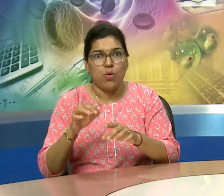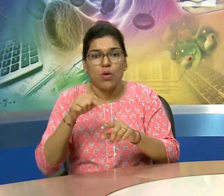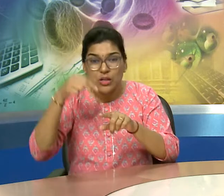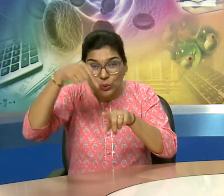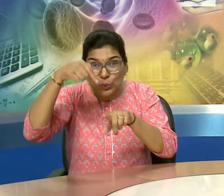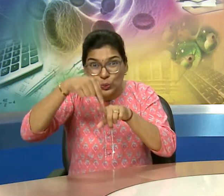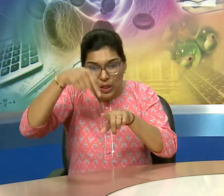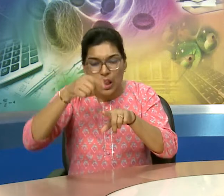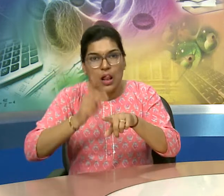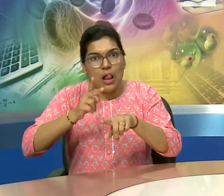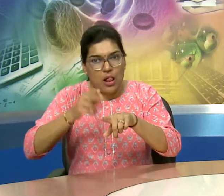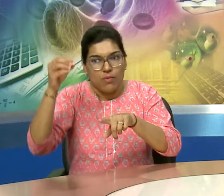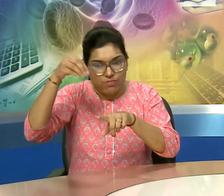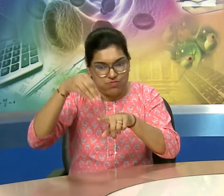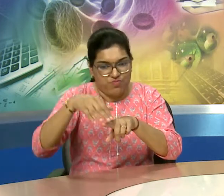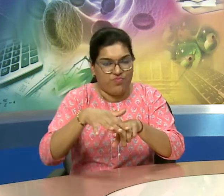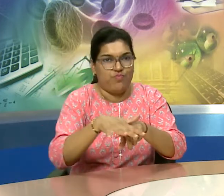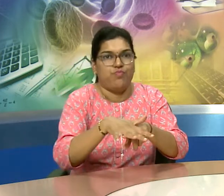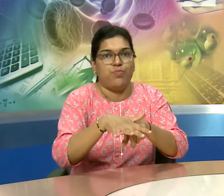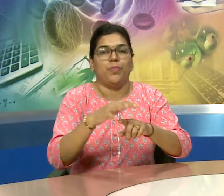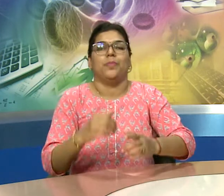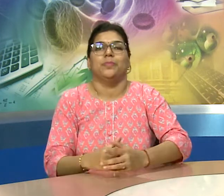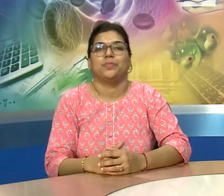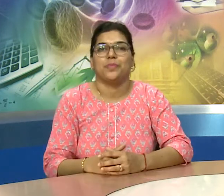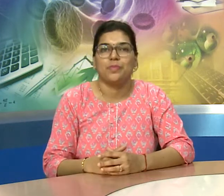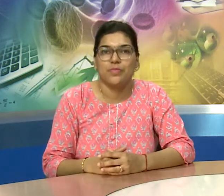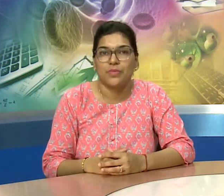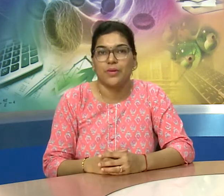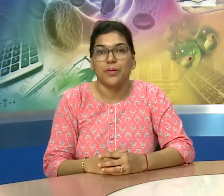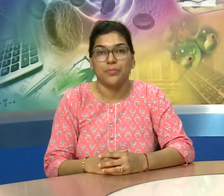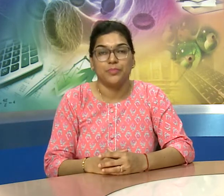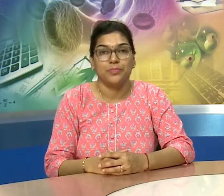The wax was hot, but he tried.